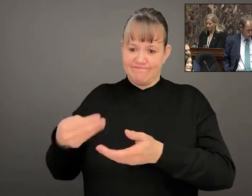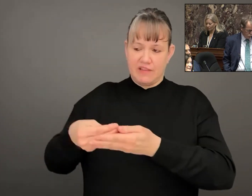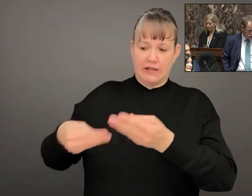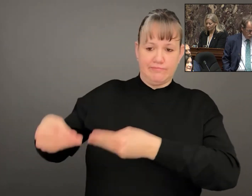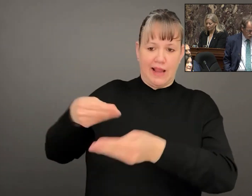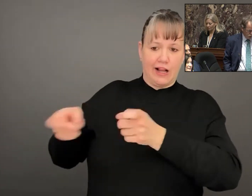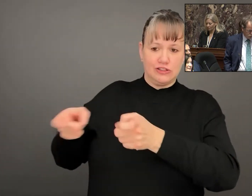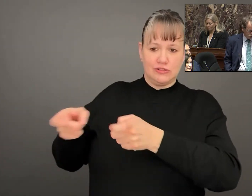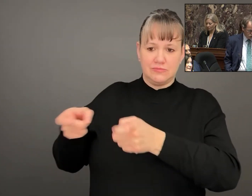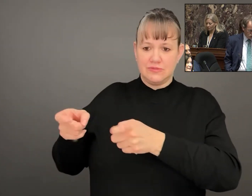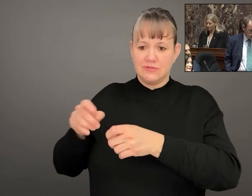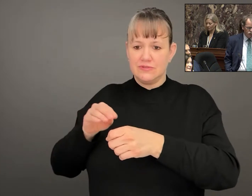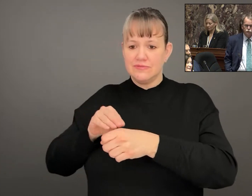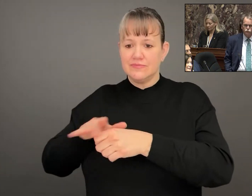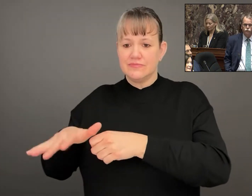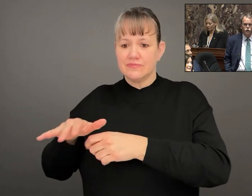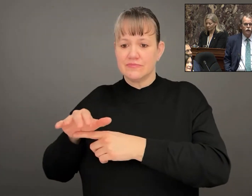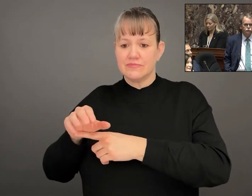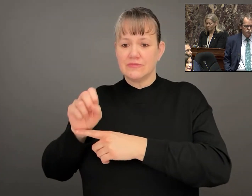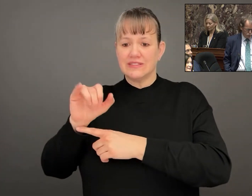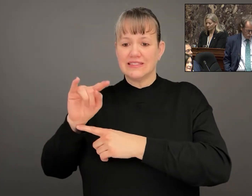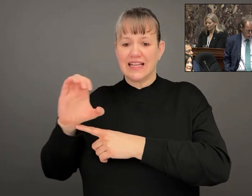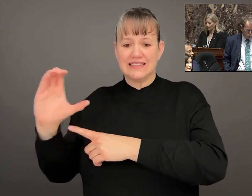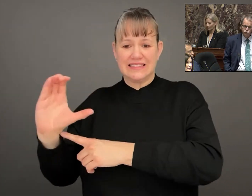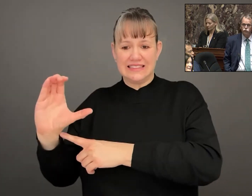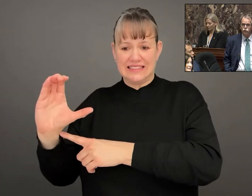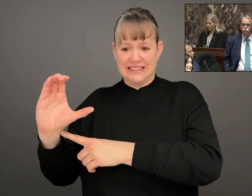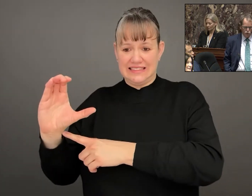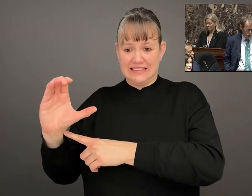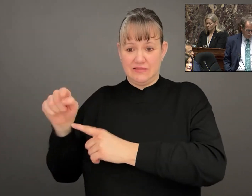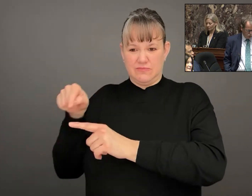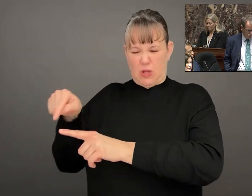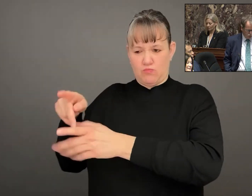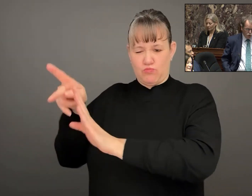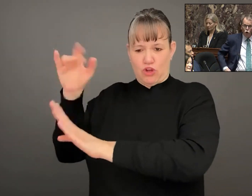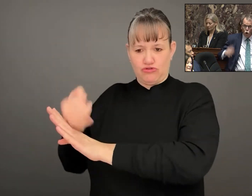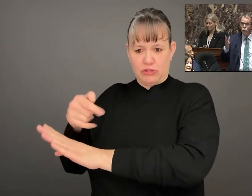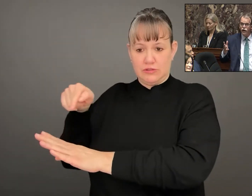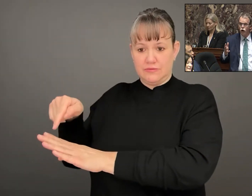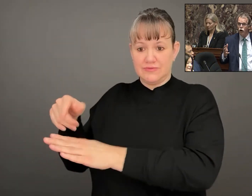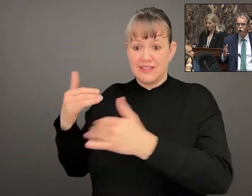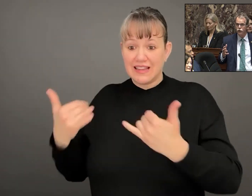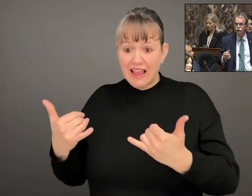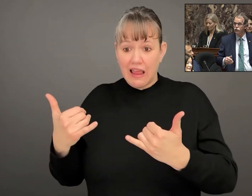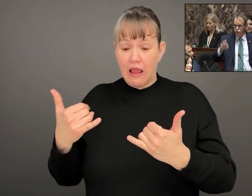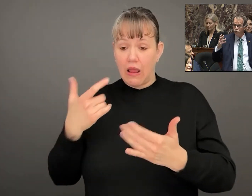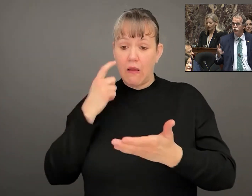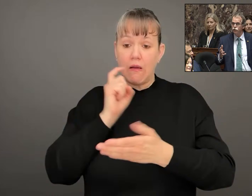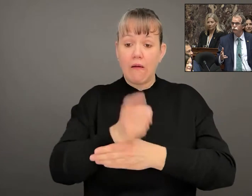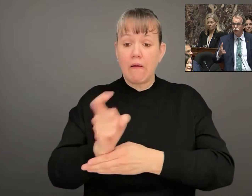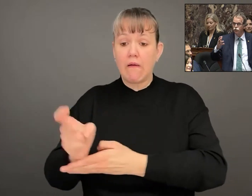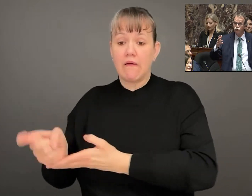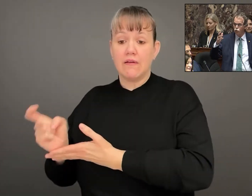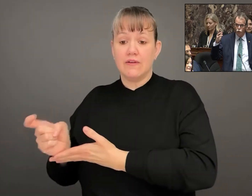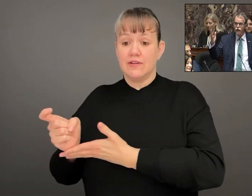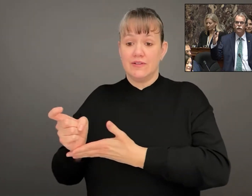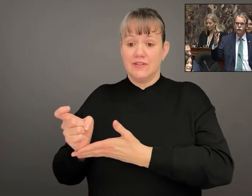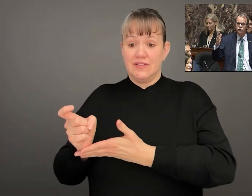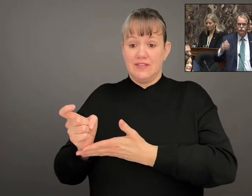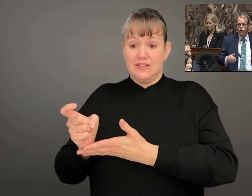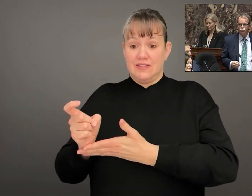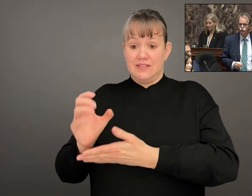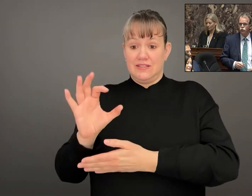new wind projects at a cost of $5 to $6 billion. Oh my God, this is